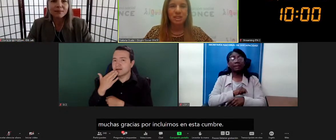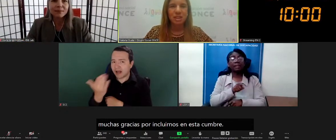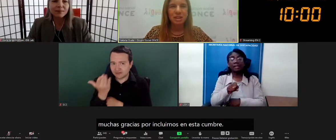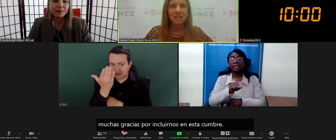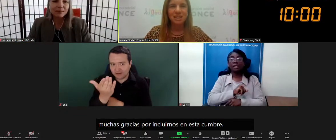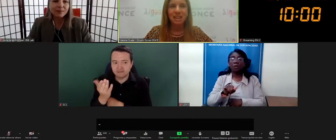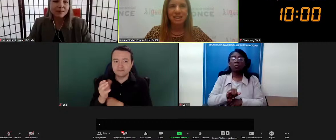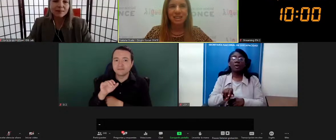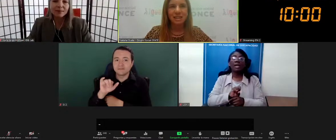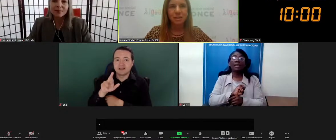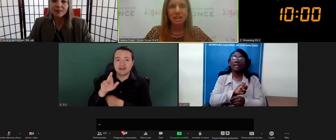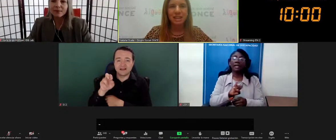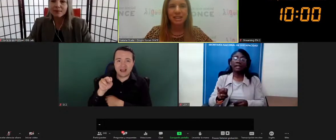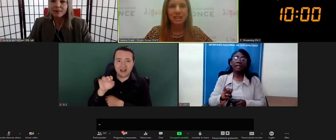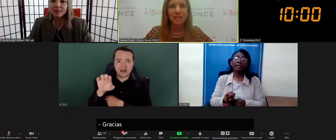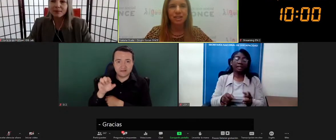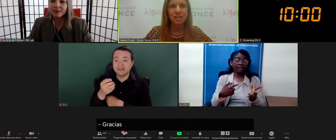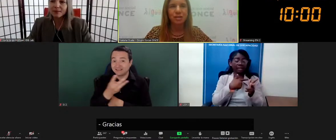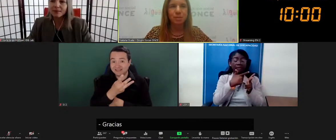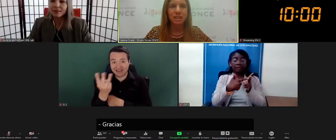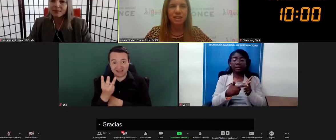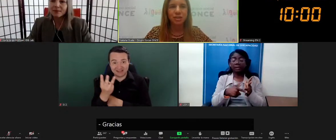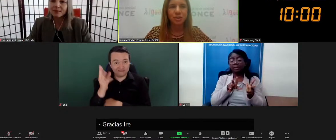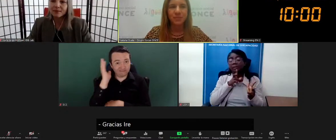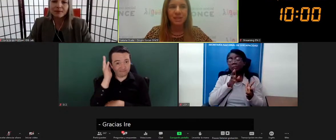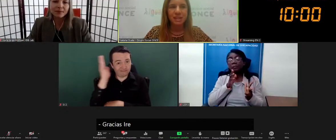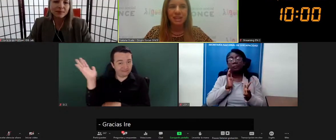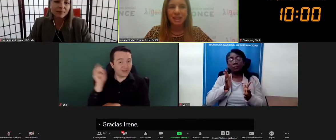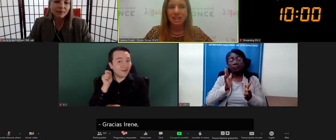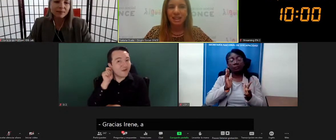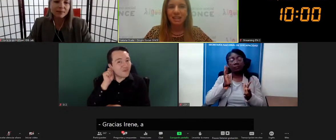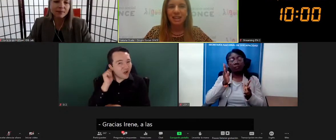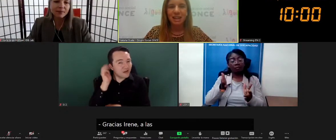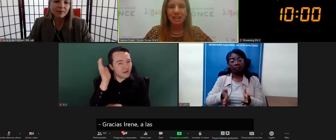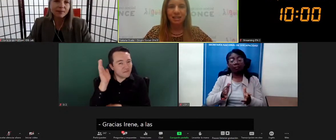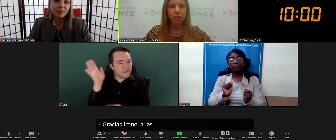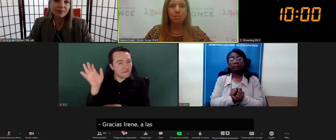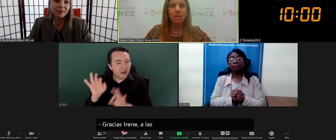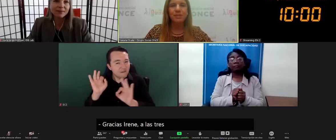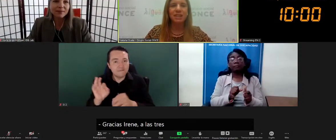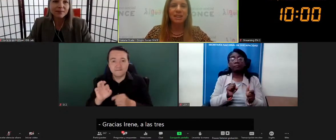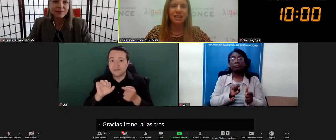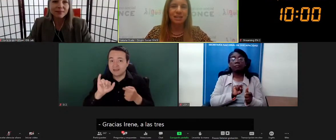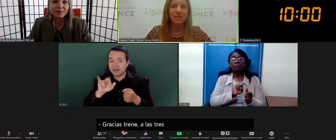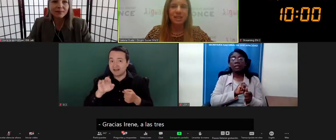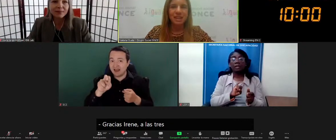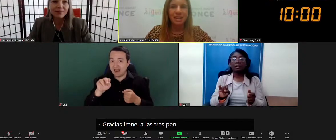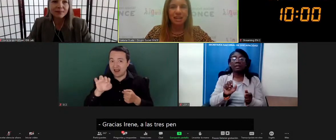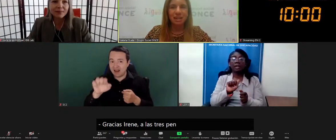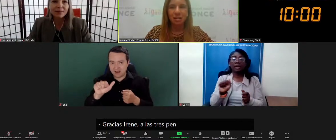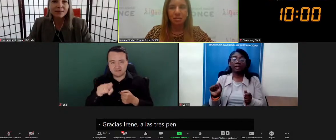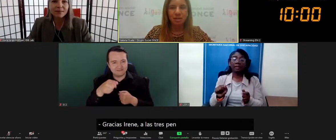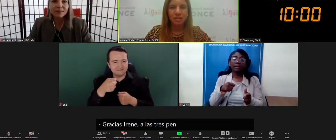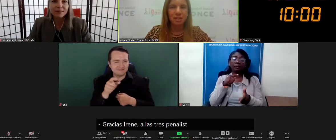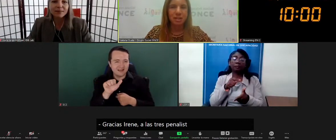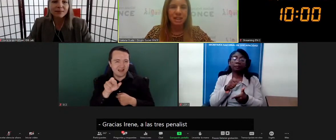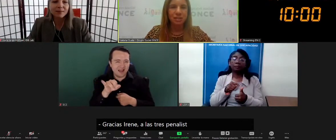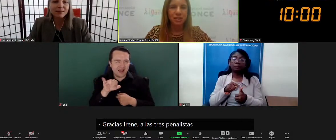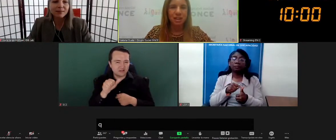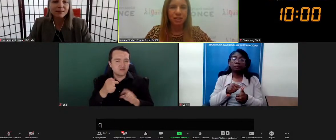thank you and i would like to thank all three panelists that are here with us today there is